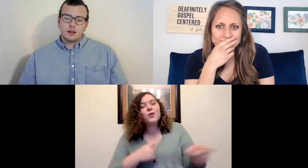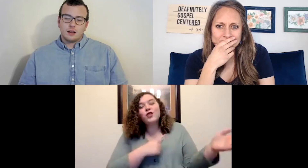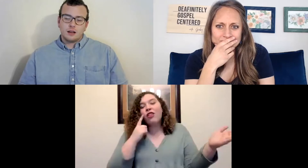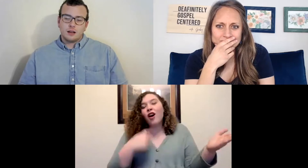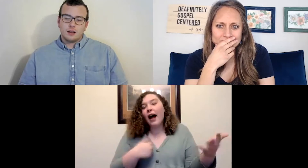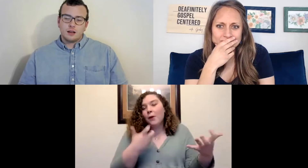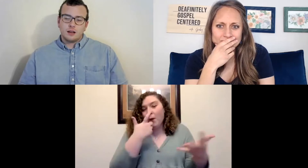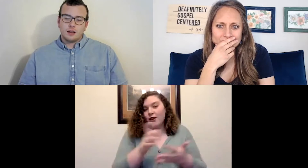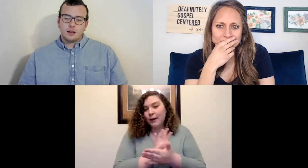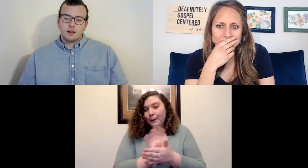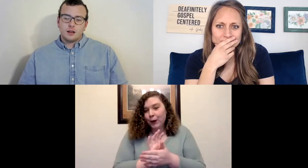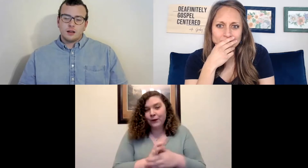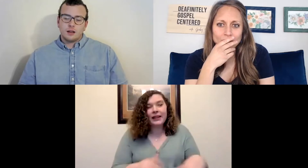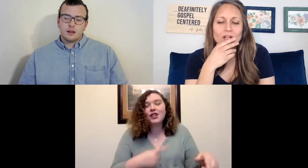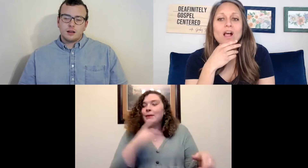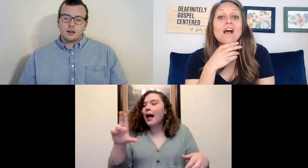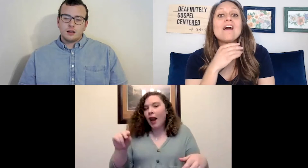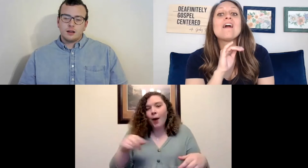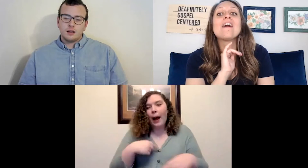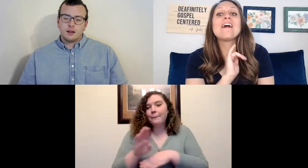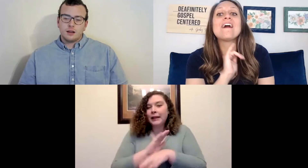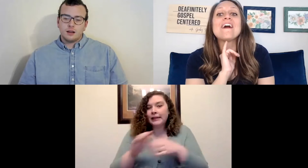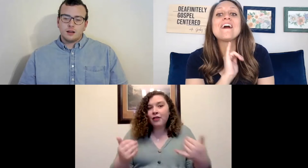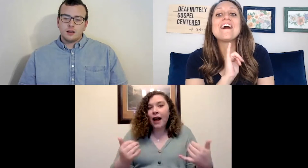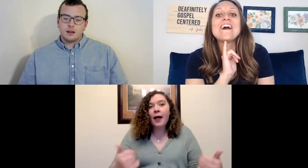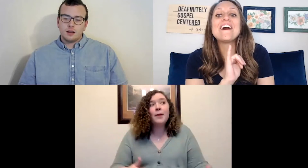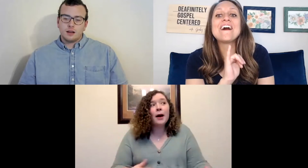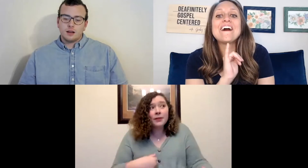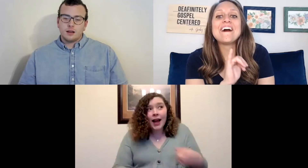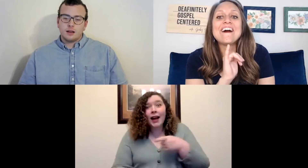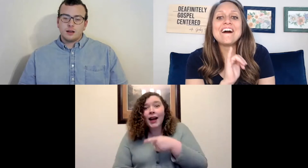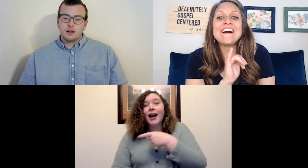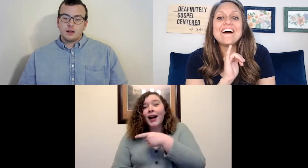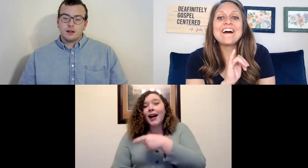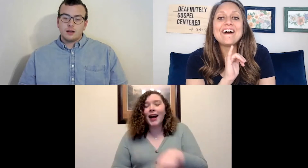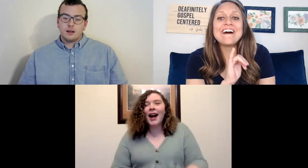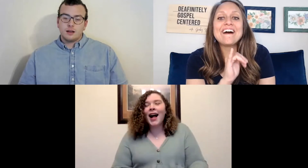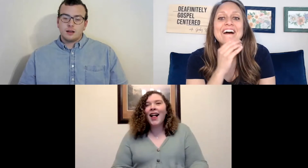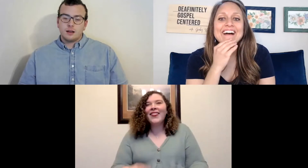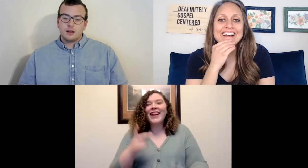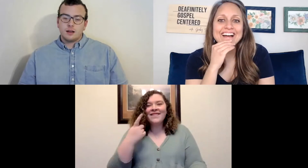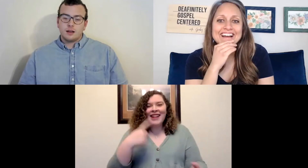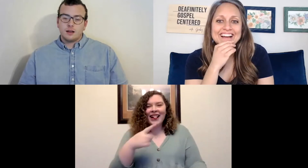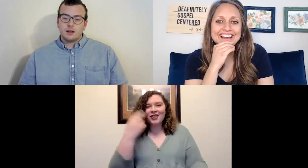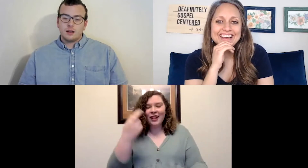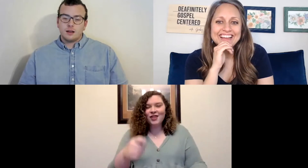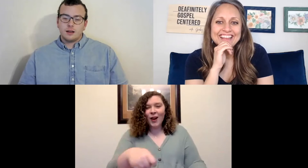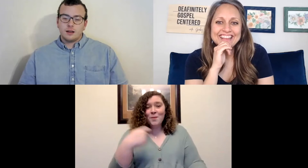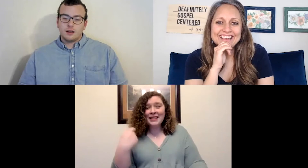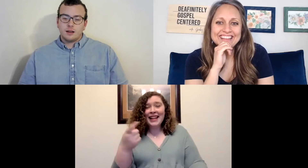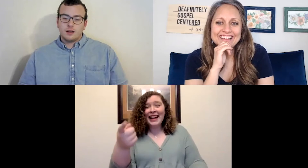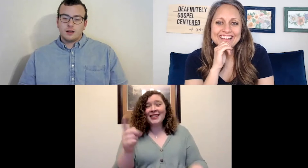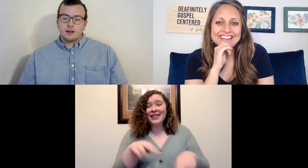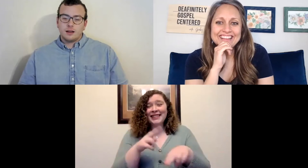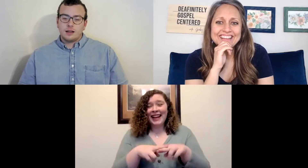telling her by pointing. I would point to the TV cabinet, but she thought I wanted to watch a movie or something. So she was like, no, we can't watch a movie. I'm busy right now. But I kept pointing to the